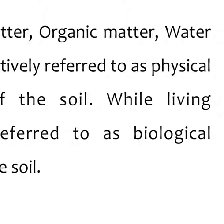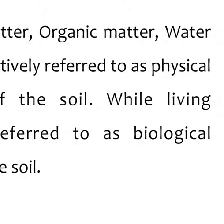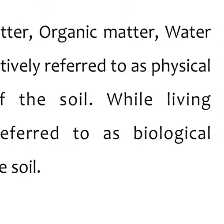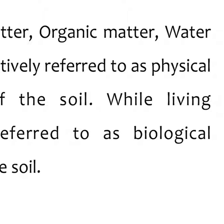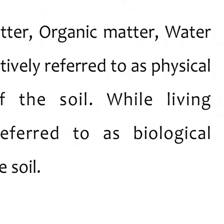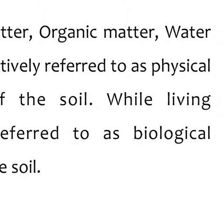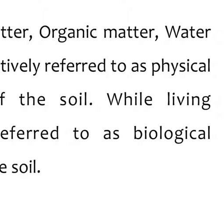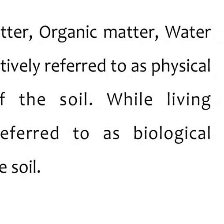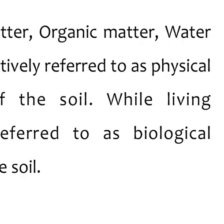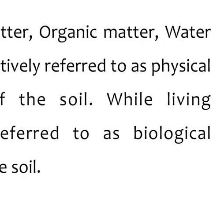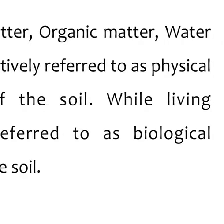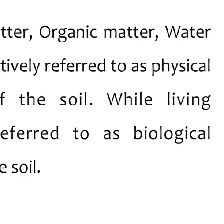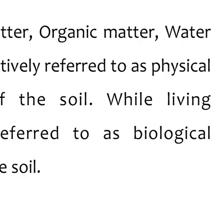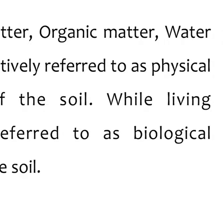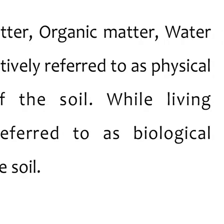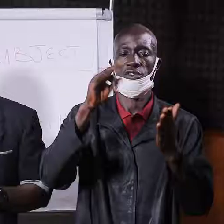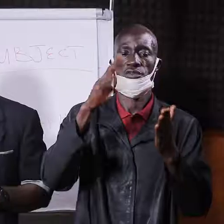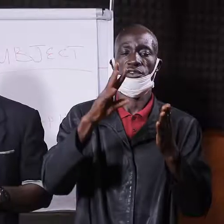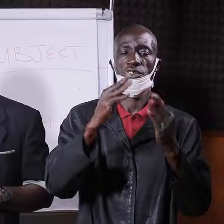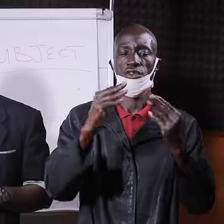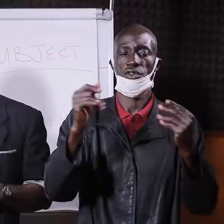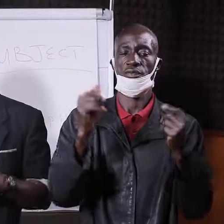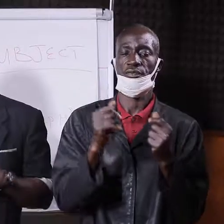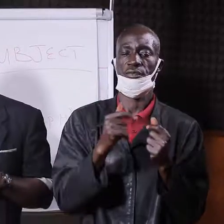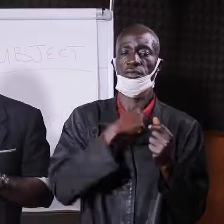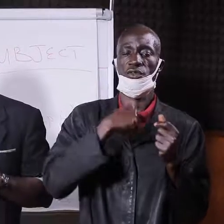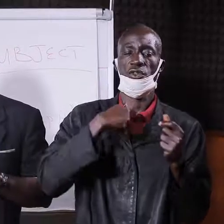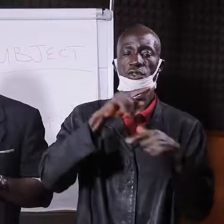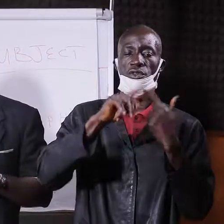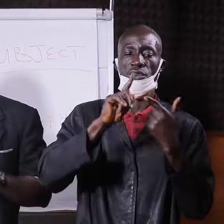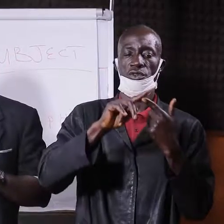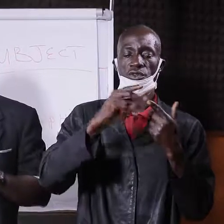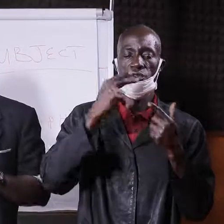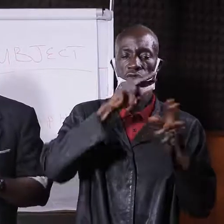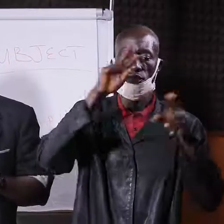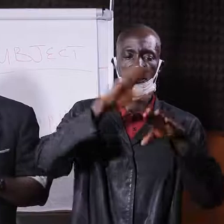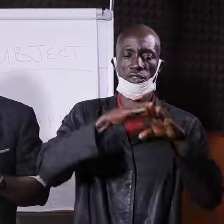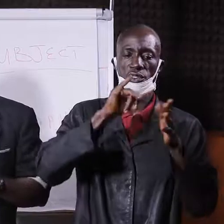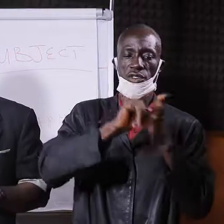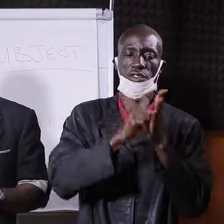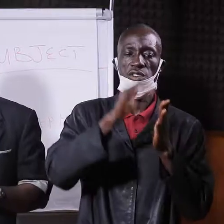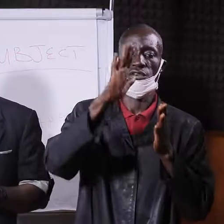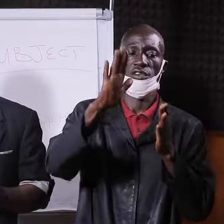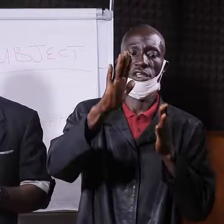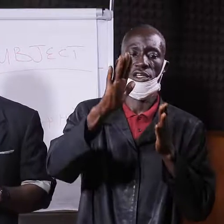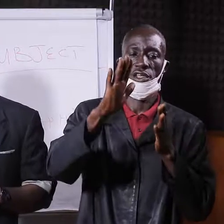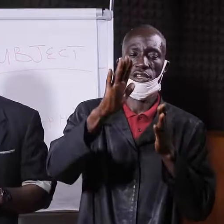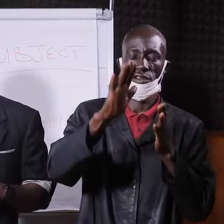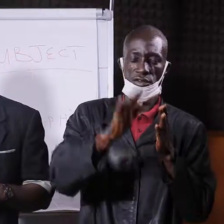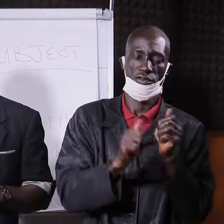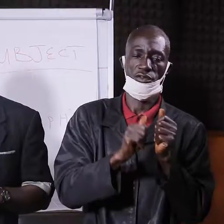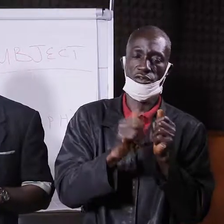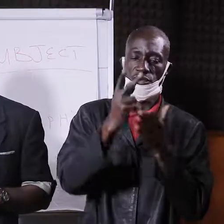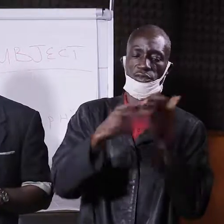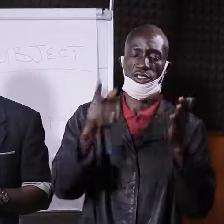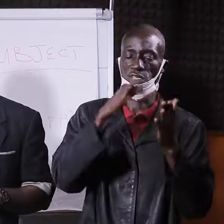biological components of the soil. We are going to look at these 5 major components and